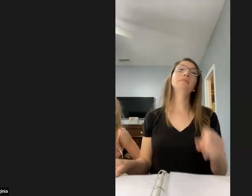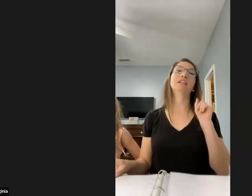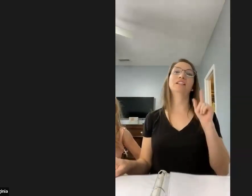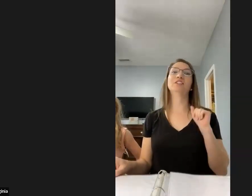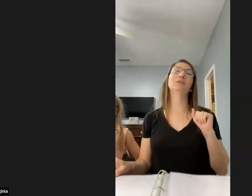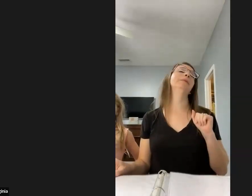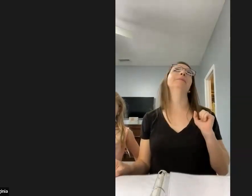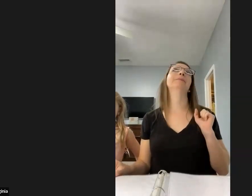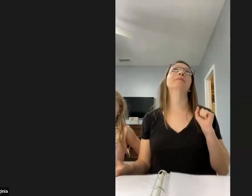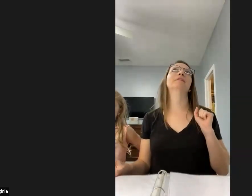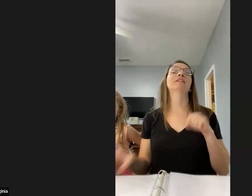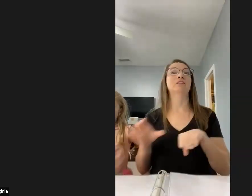Here's a good one.